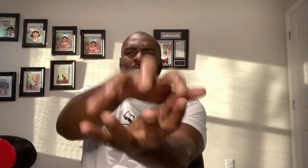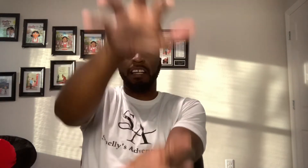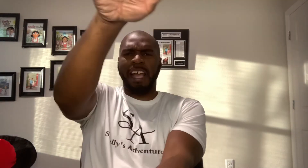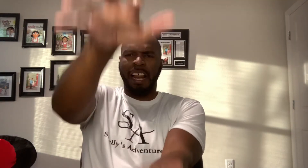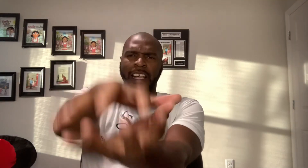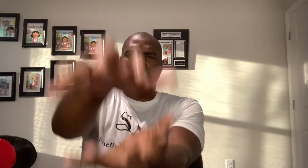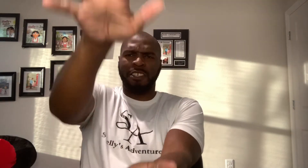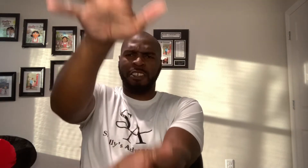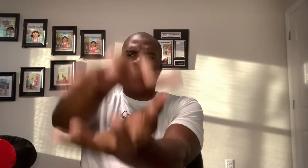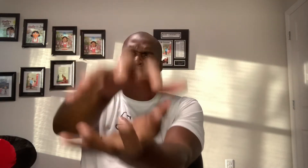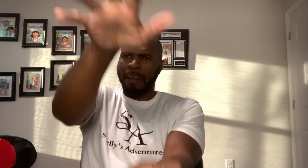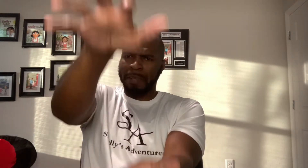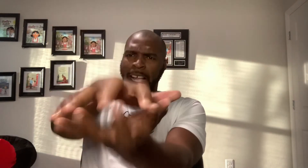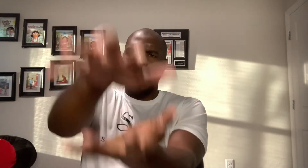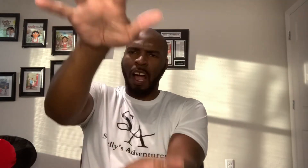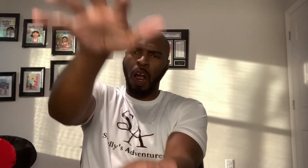the alligator's clanking down.